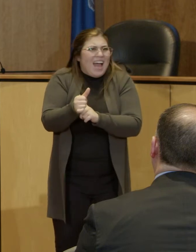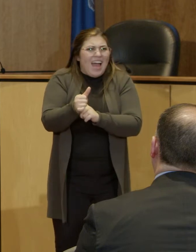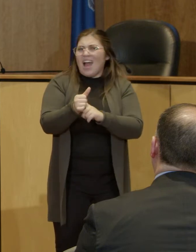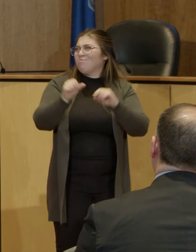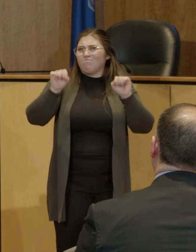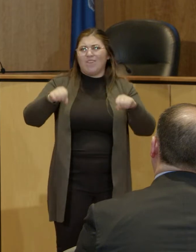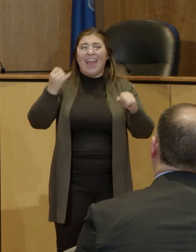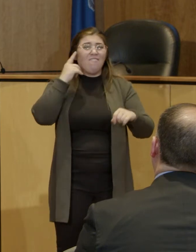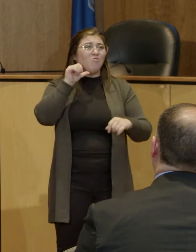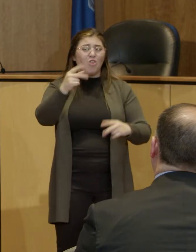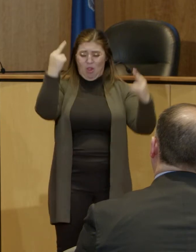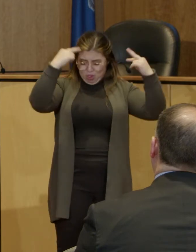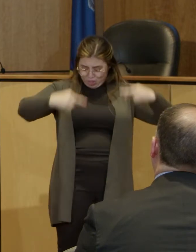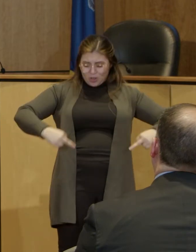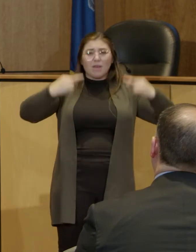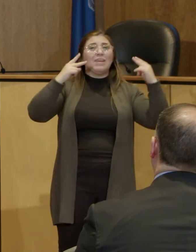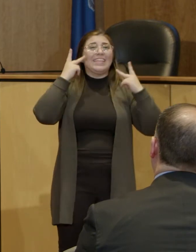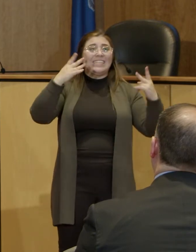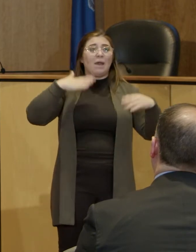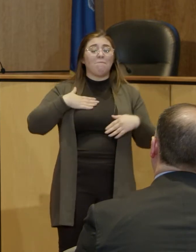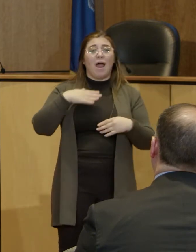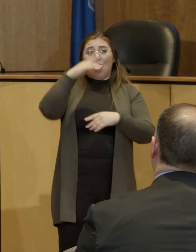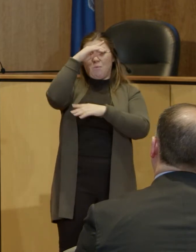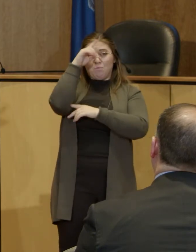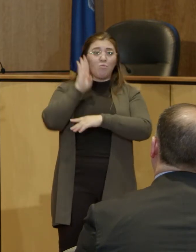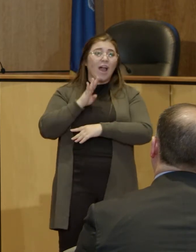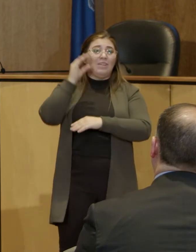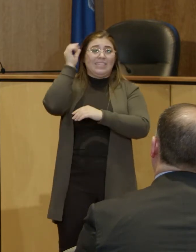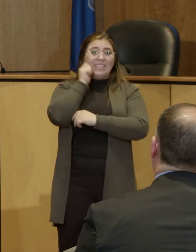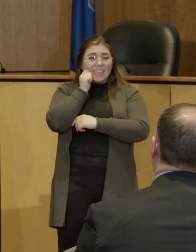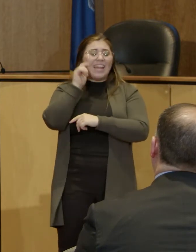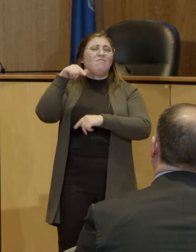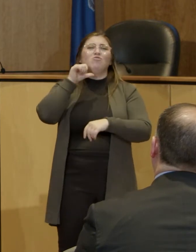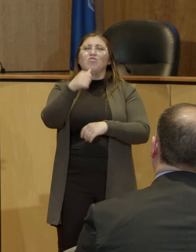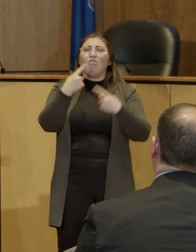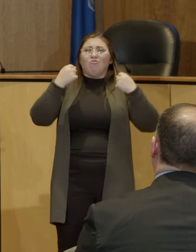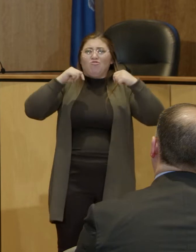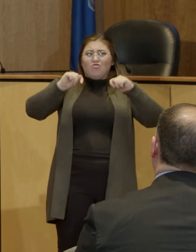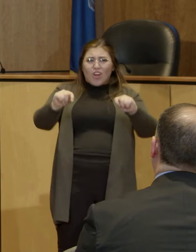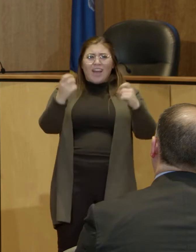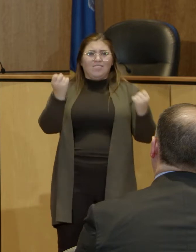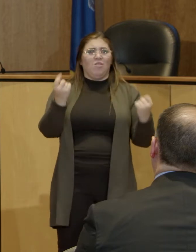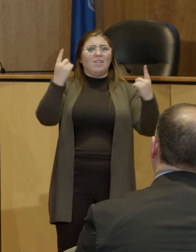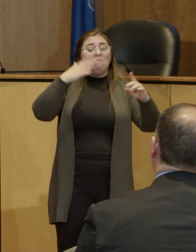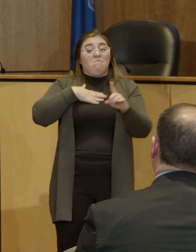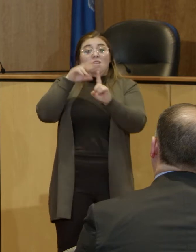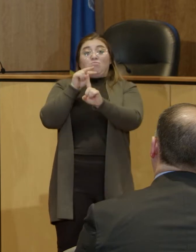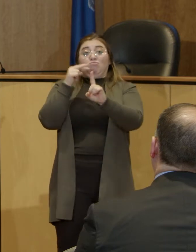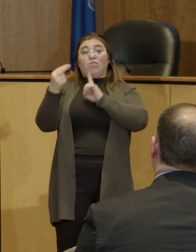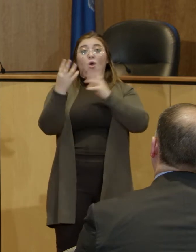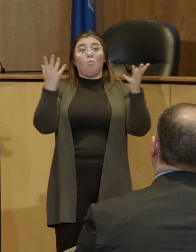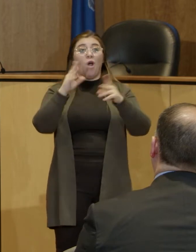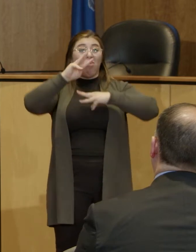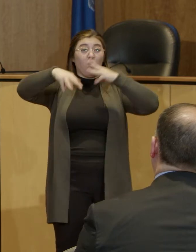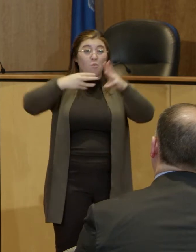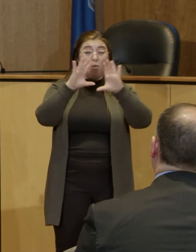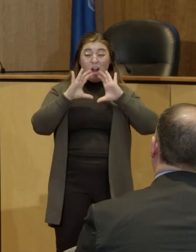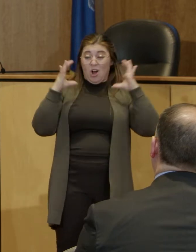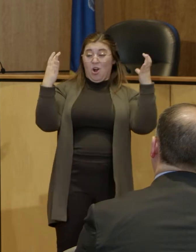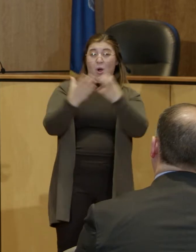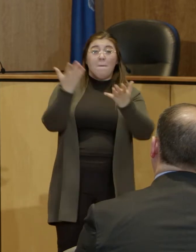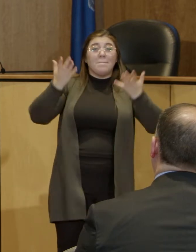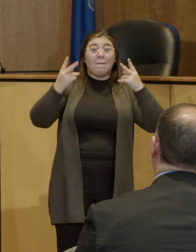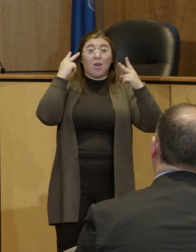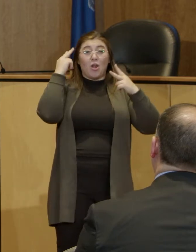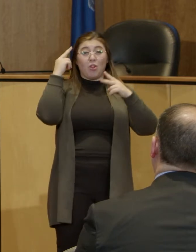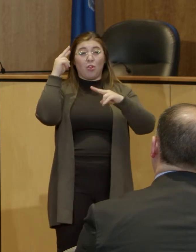don't look at me and see my brown skin and make an attempt to try and understand what the world